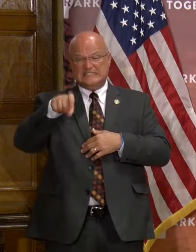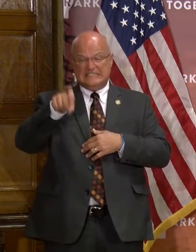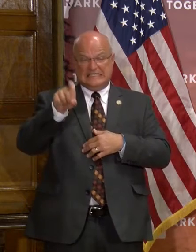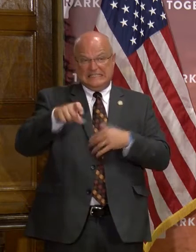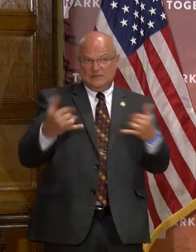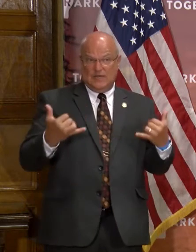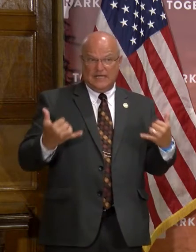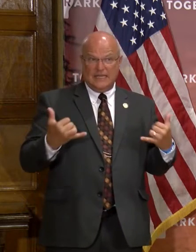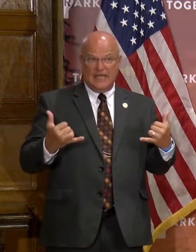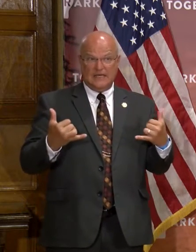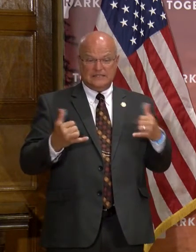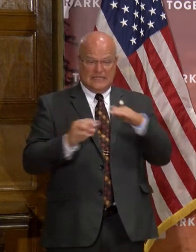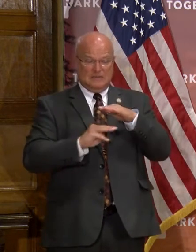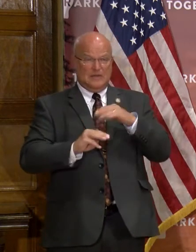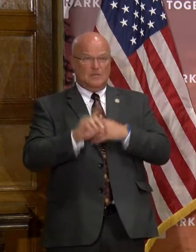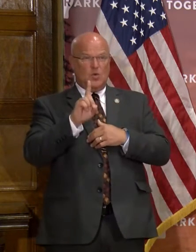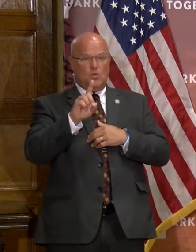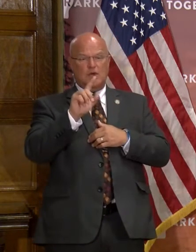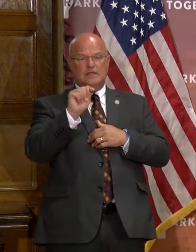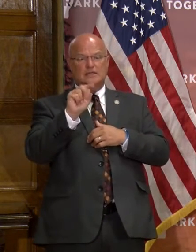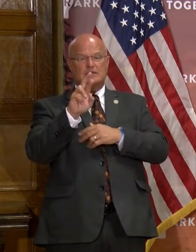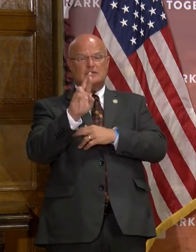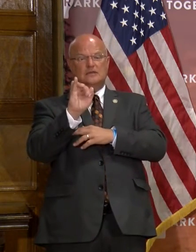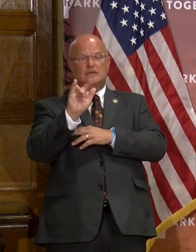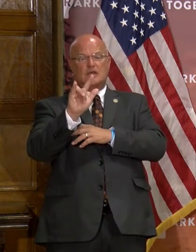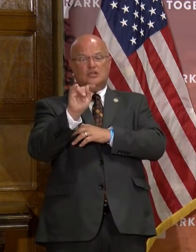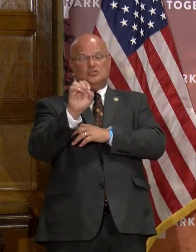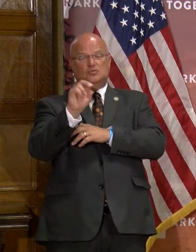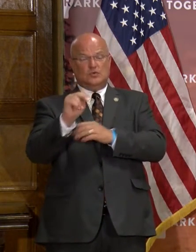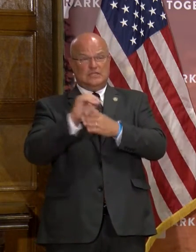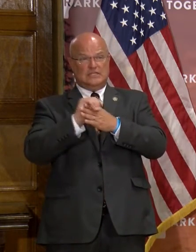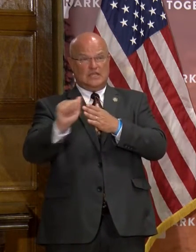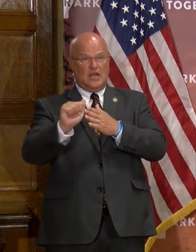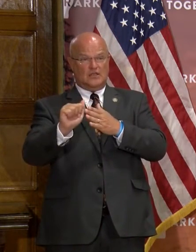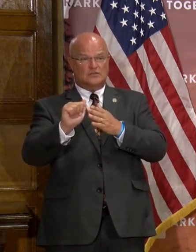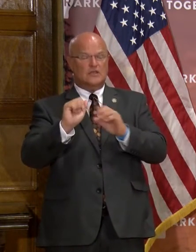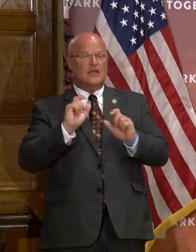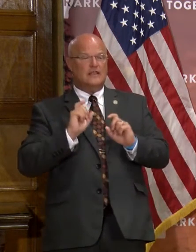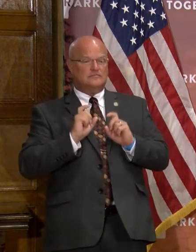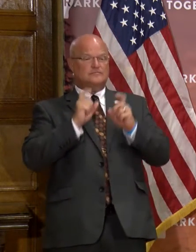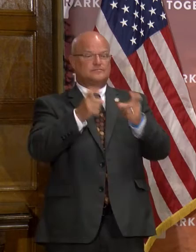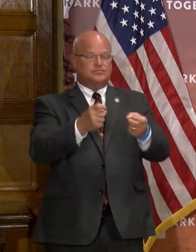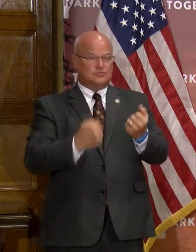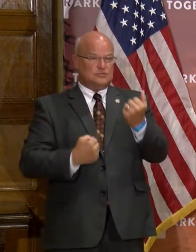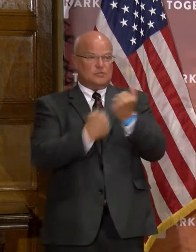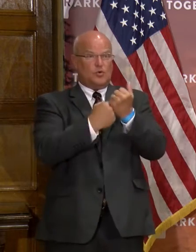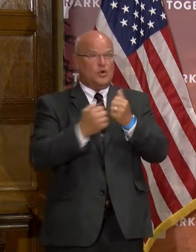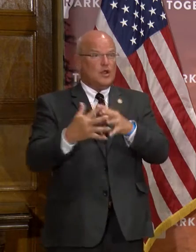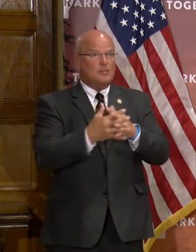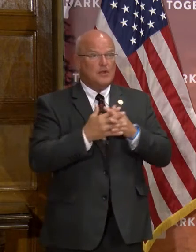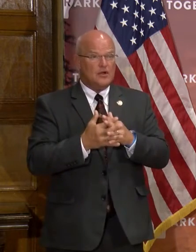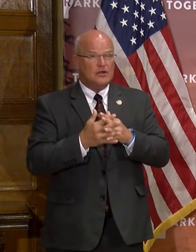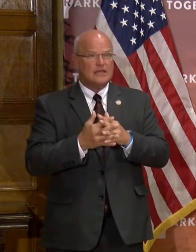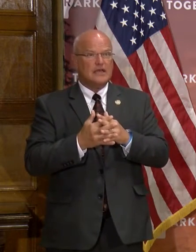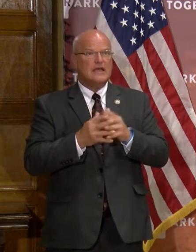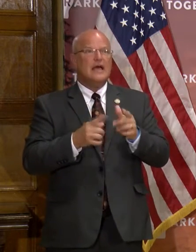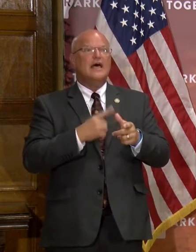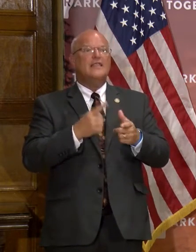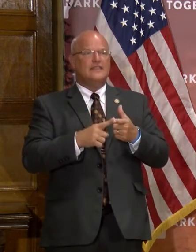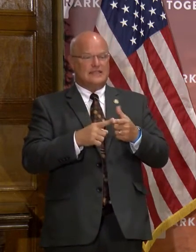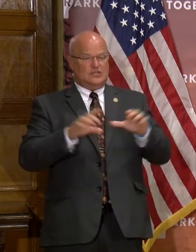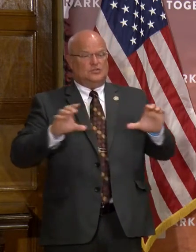right now, which is a minimum of $1 trillion that would go to the support of America, then let's get that out the